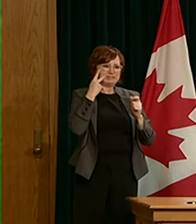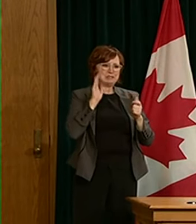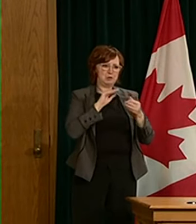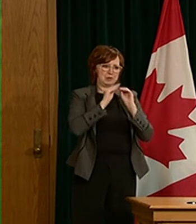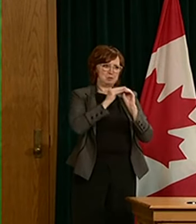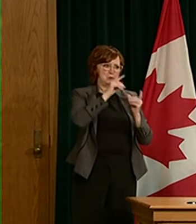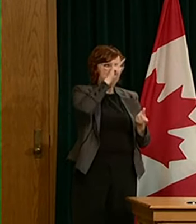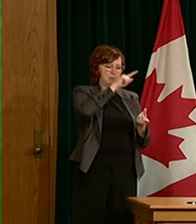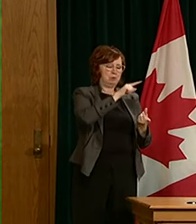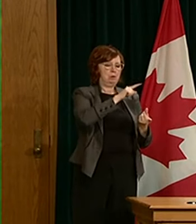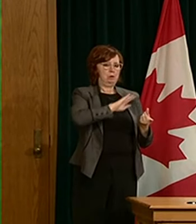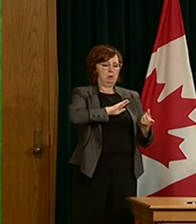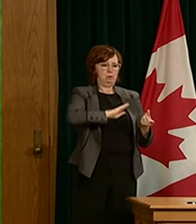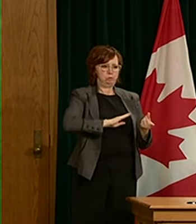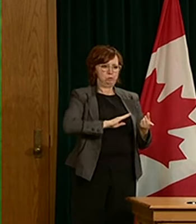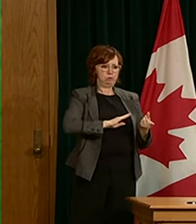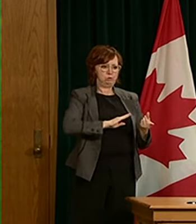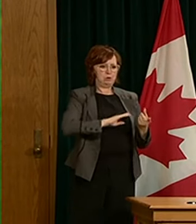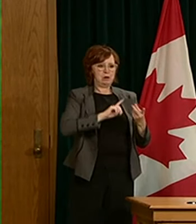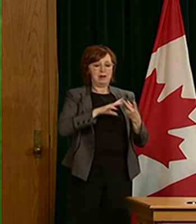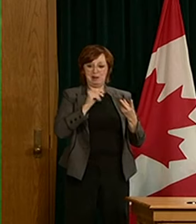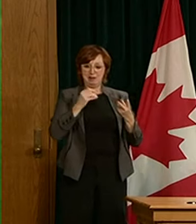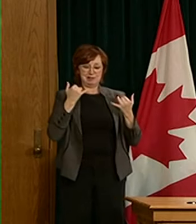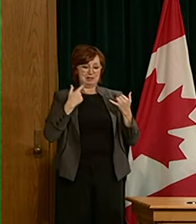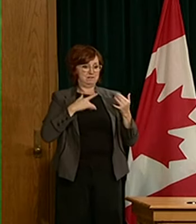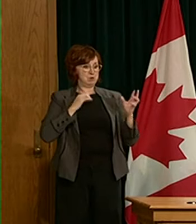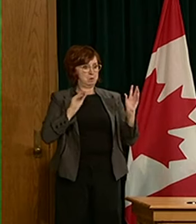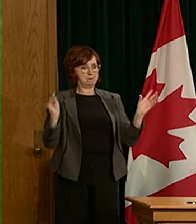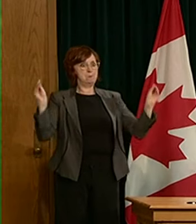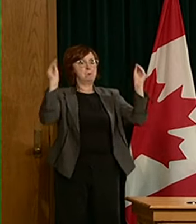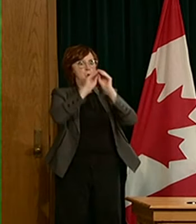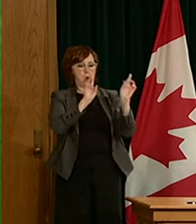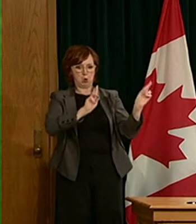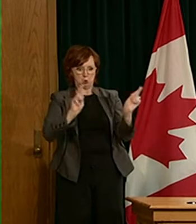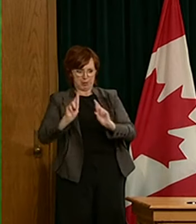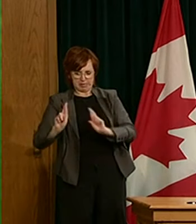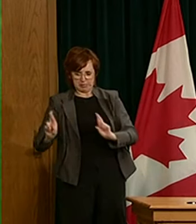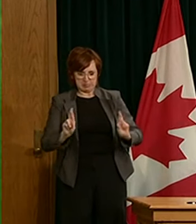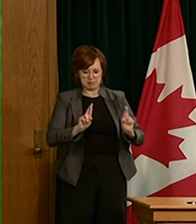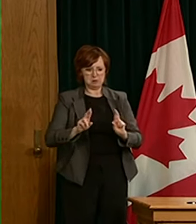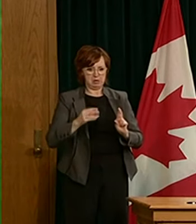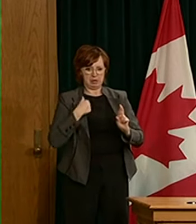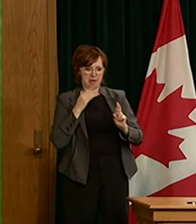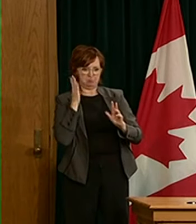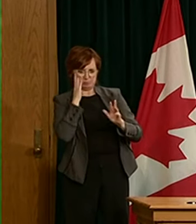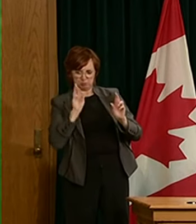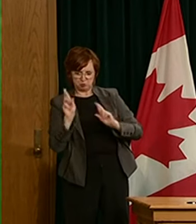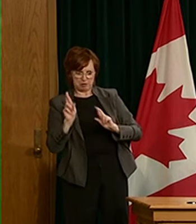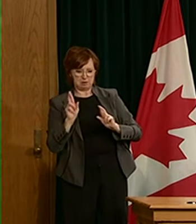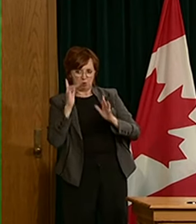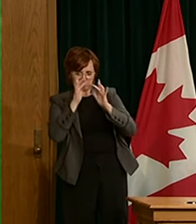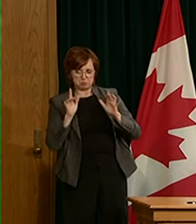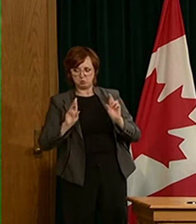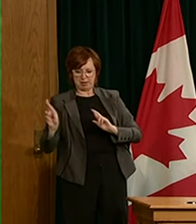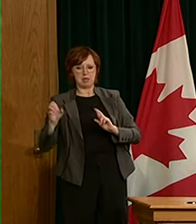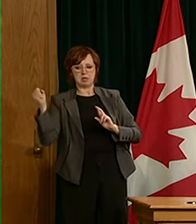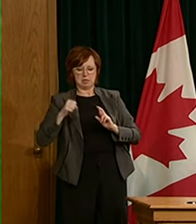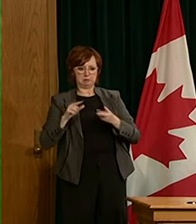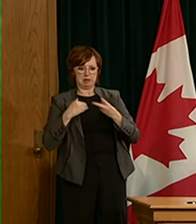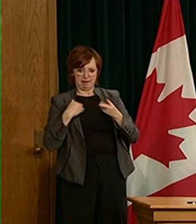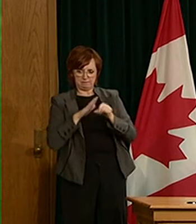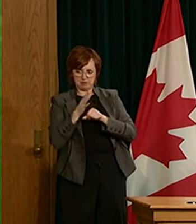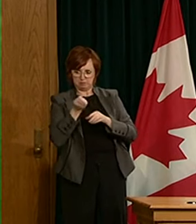that capacity into the system to respond to what we feel is likely the next phase, but we've also created a stage approach